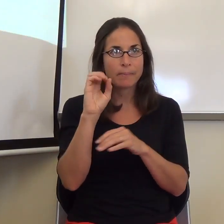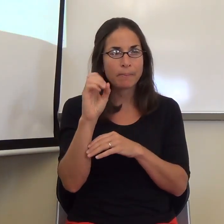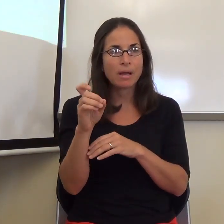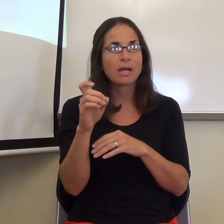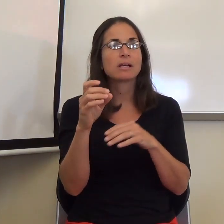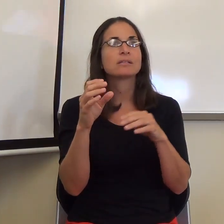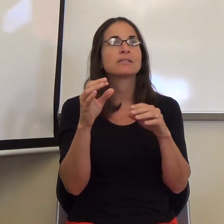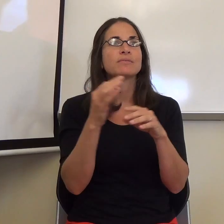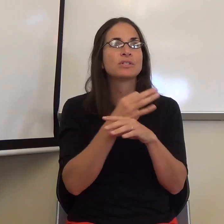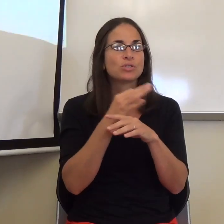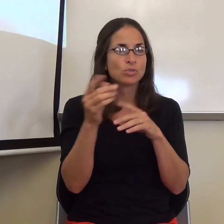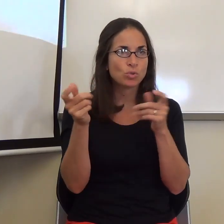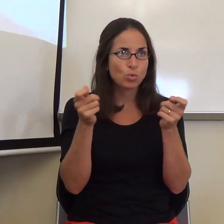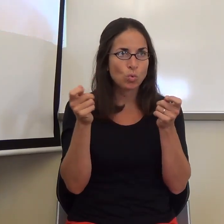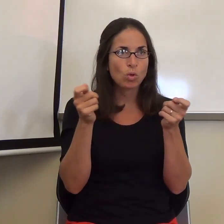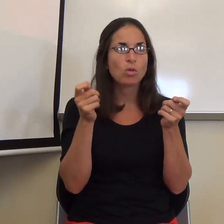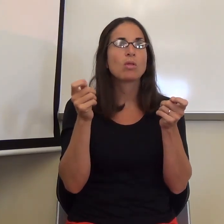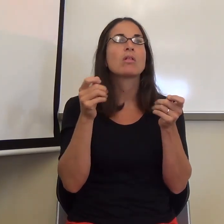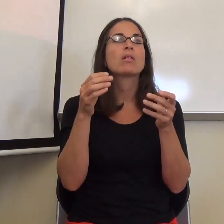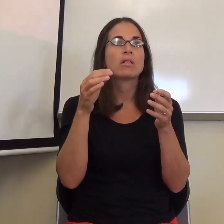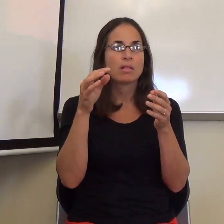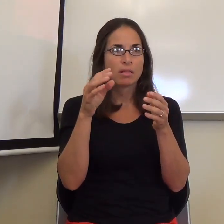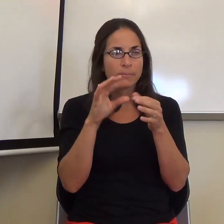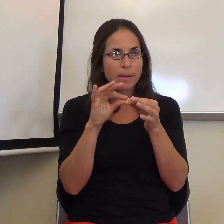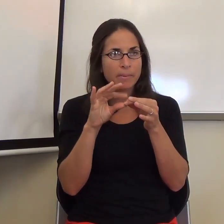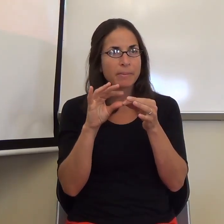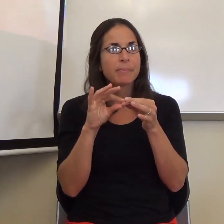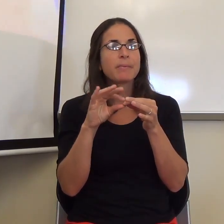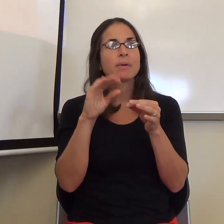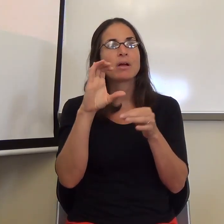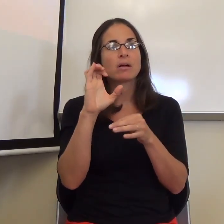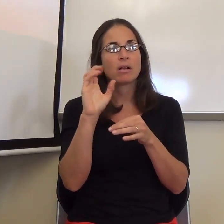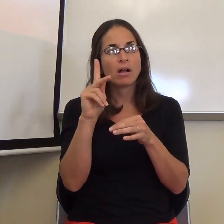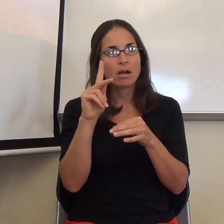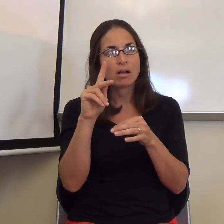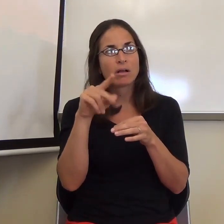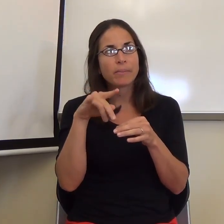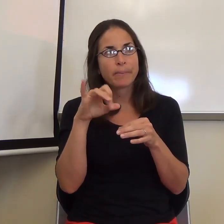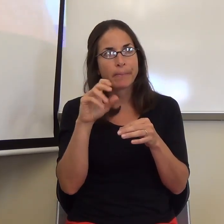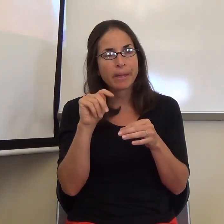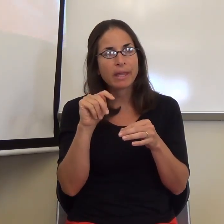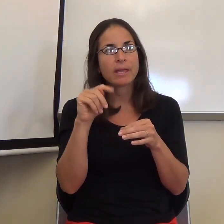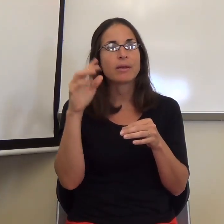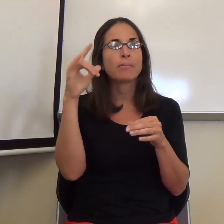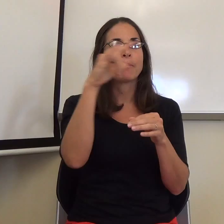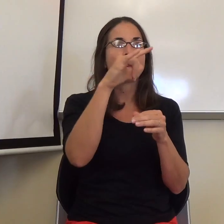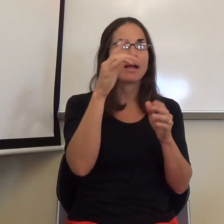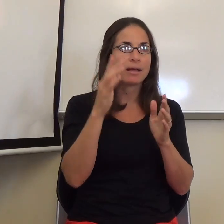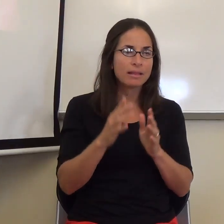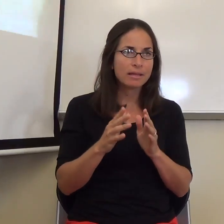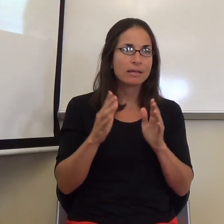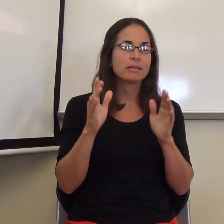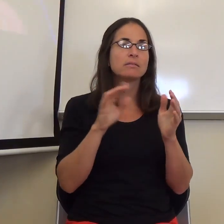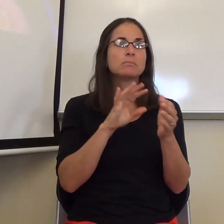the controls functioning normally, the cockpit, the pilot, okay, the perfectly sound